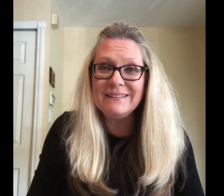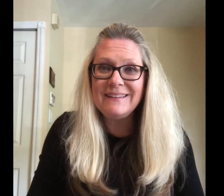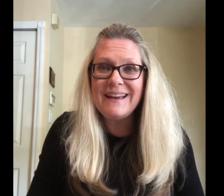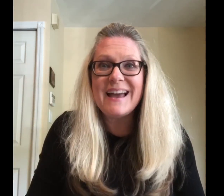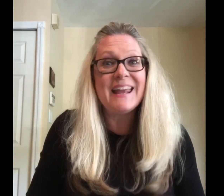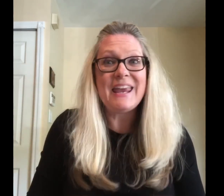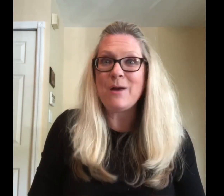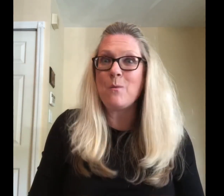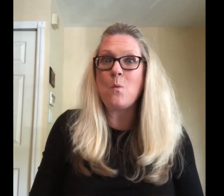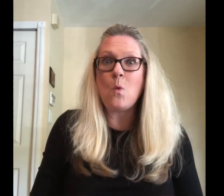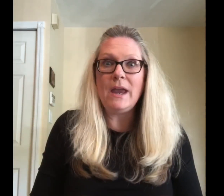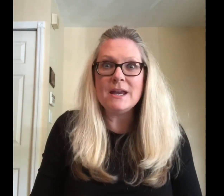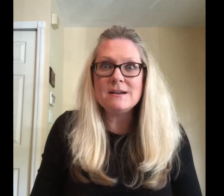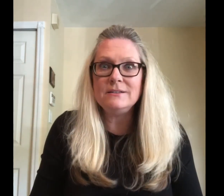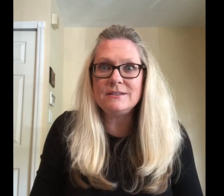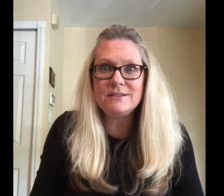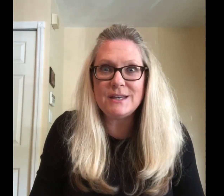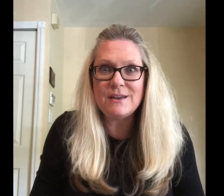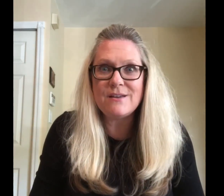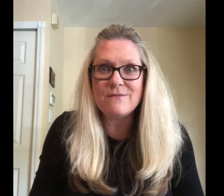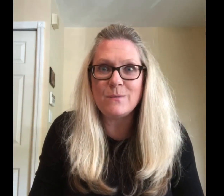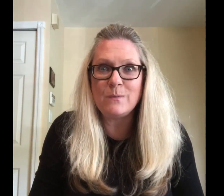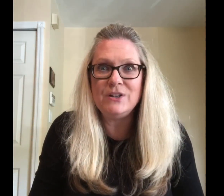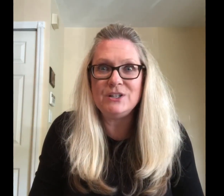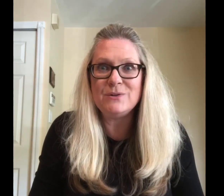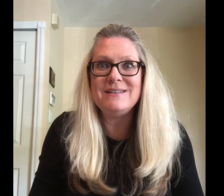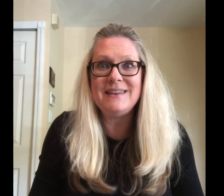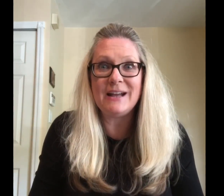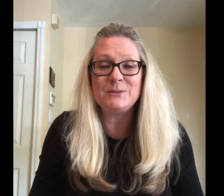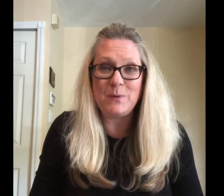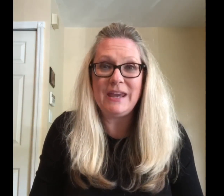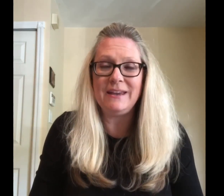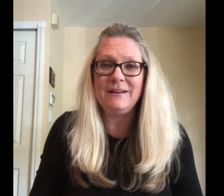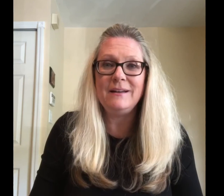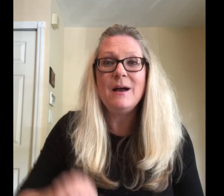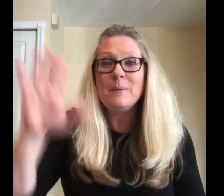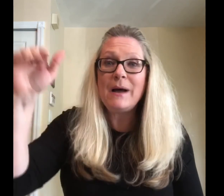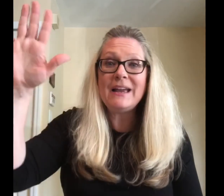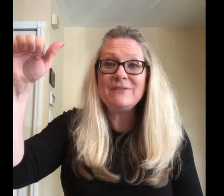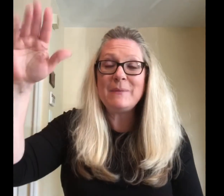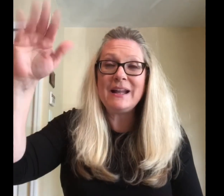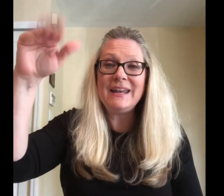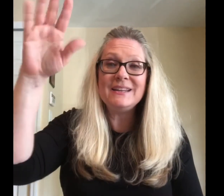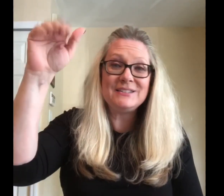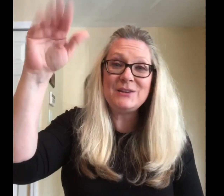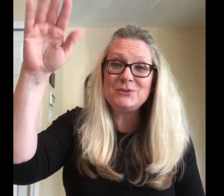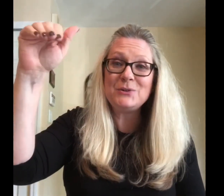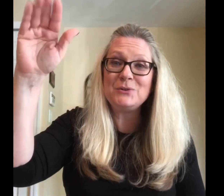and I can't wait to see what we do next week. Bye, everybody. See you soon.